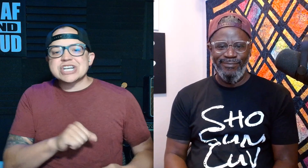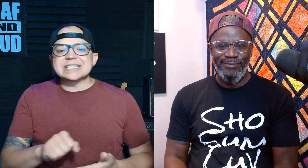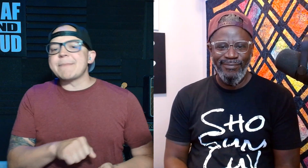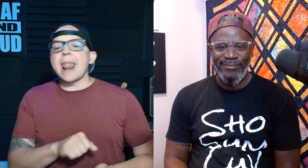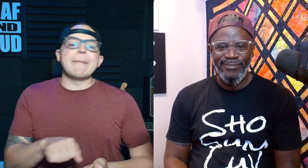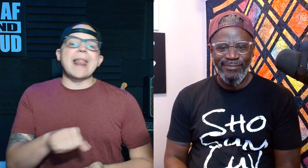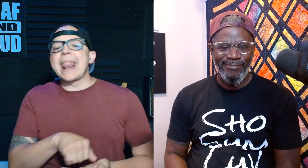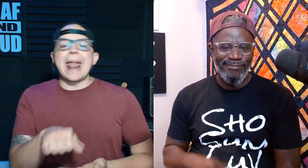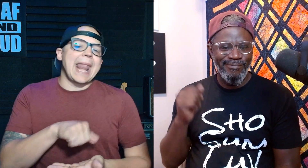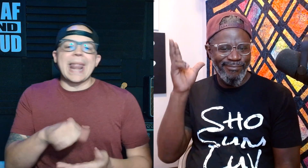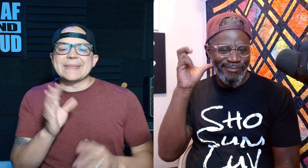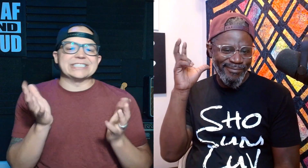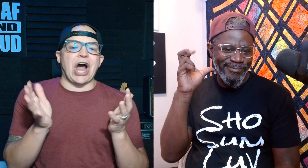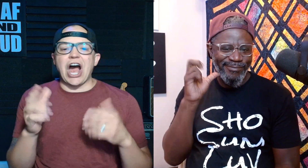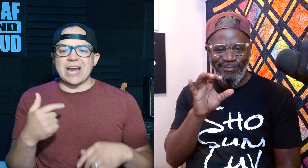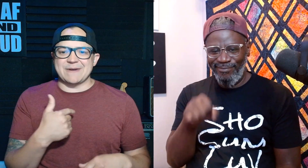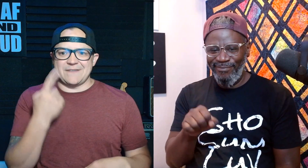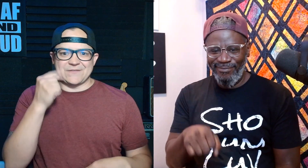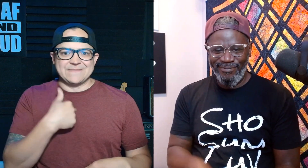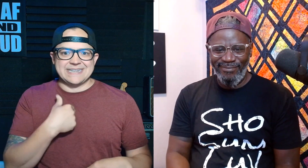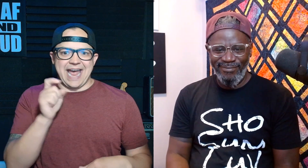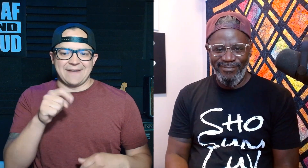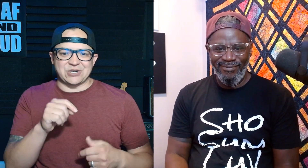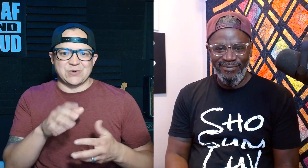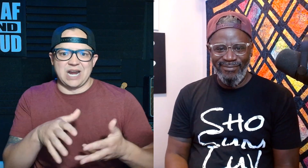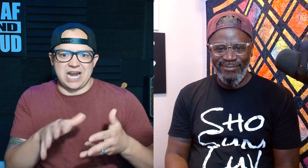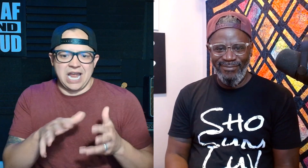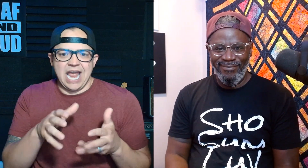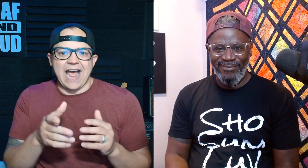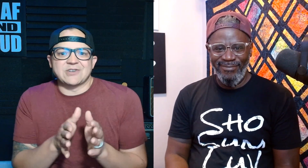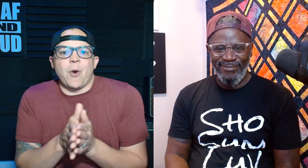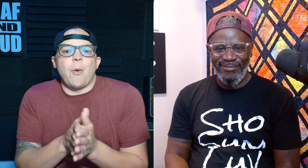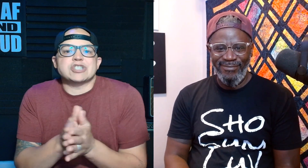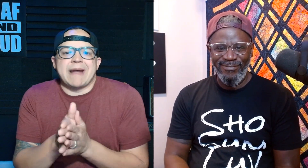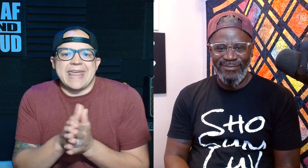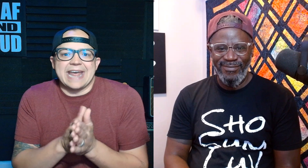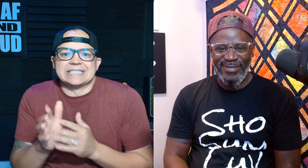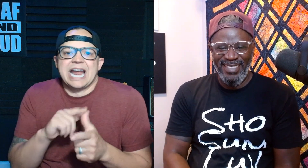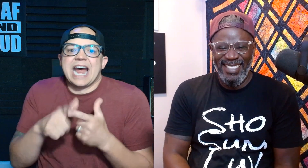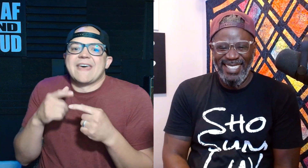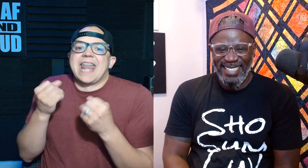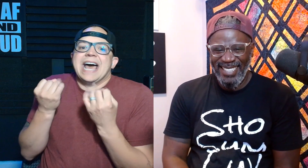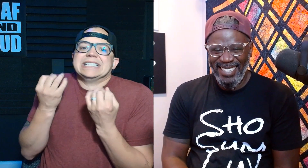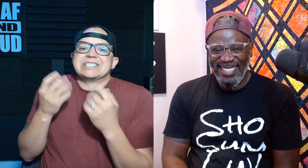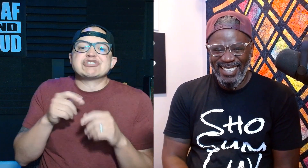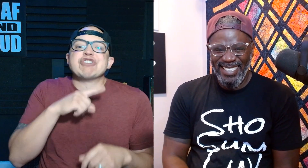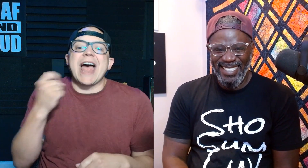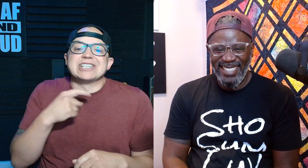the dishes and blah, blah, blah, blah, blah, blah, blah, they can talk, but for me, I have to wash my hand and